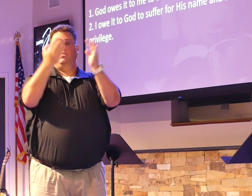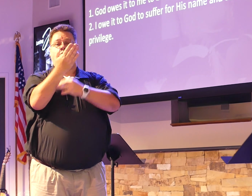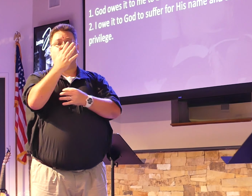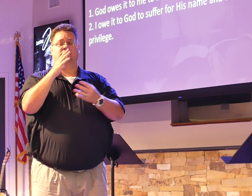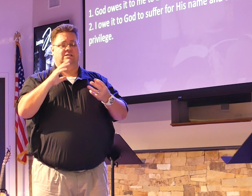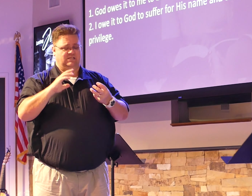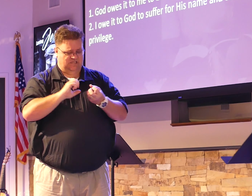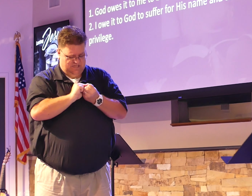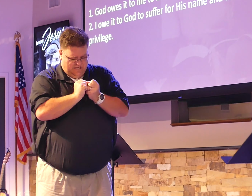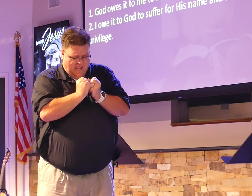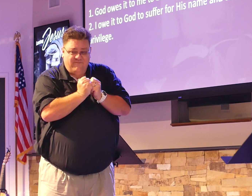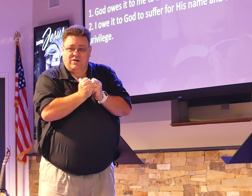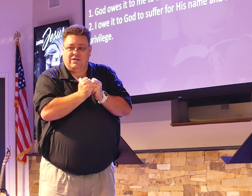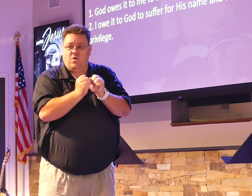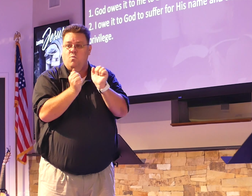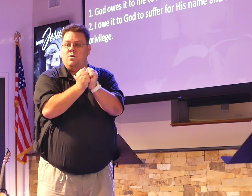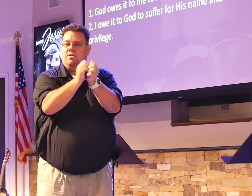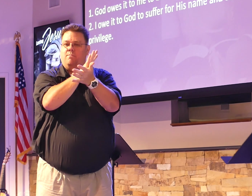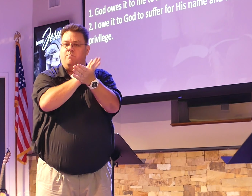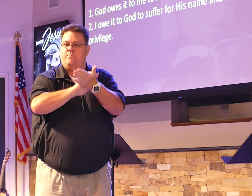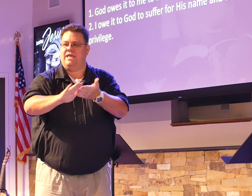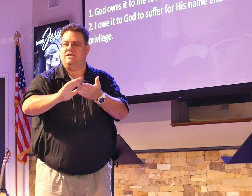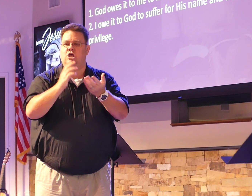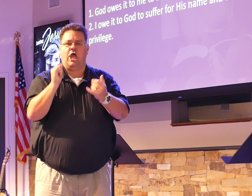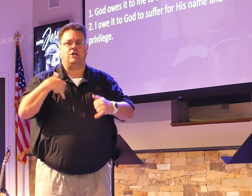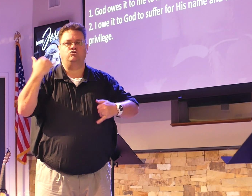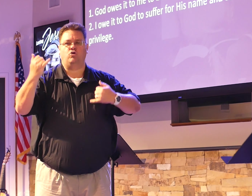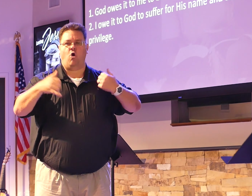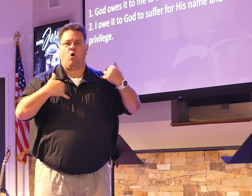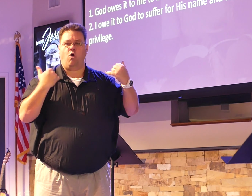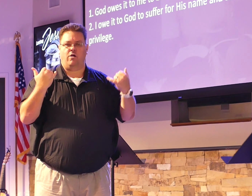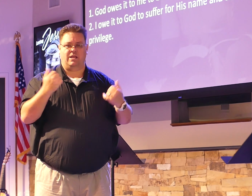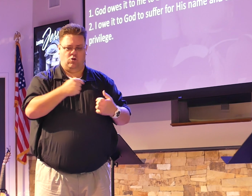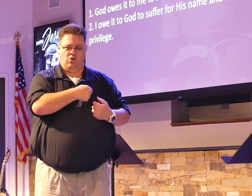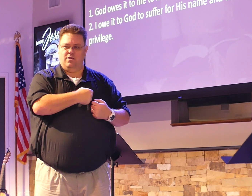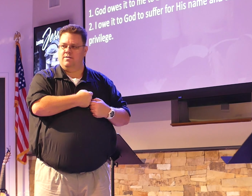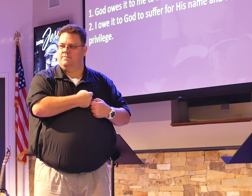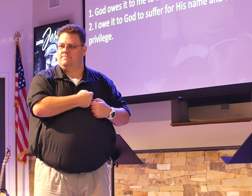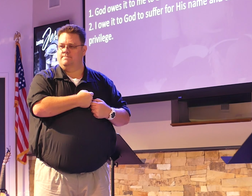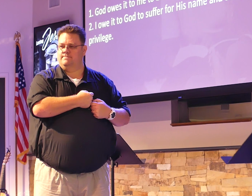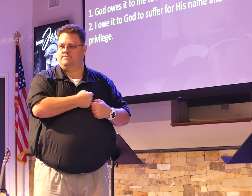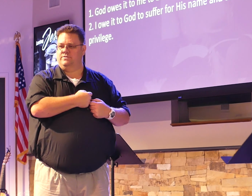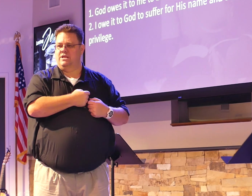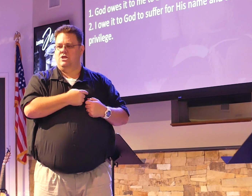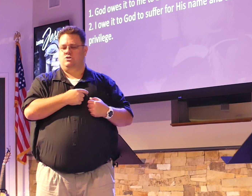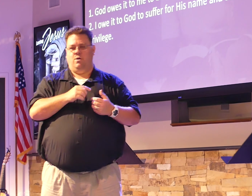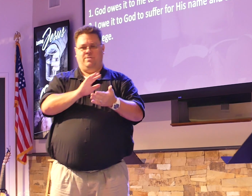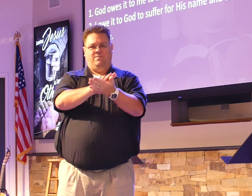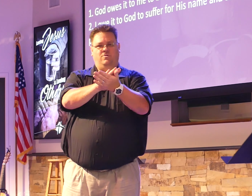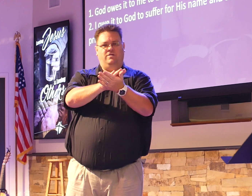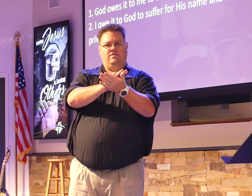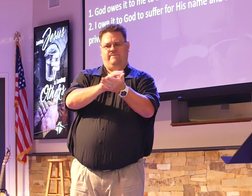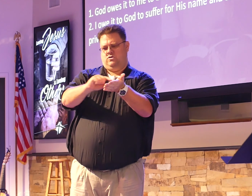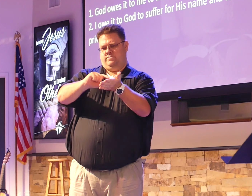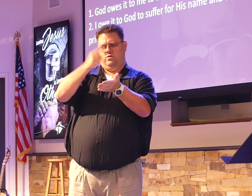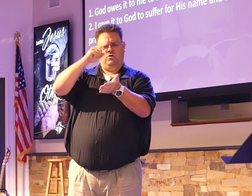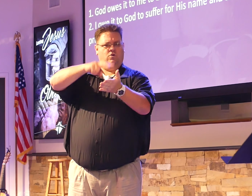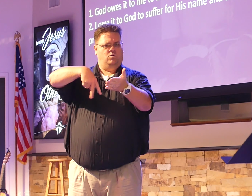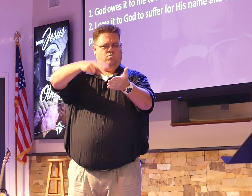and peace. And in your handout, I don't have time to read it, but I put in your handout a passage for you to read this week, where the apostles